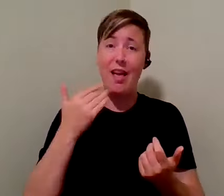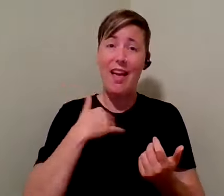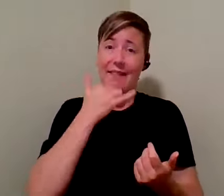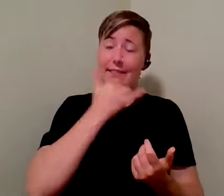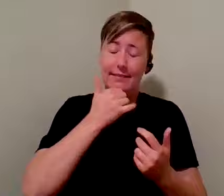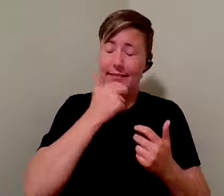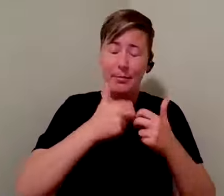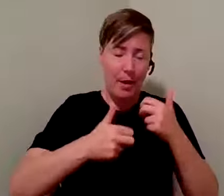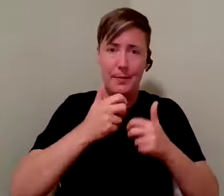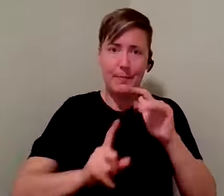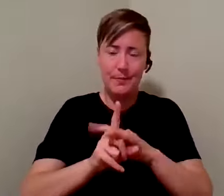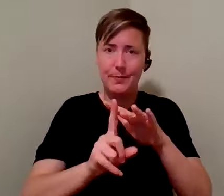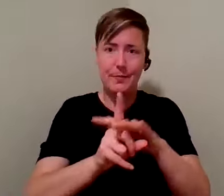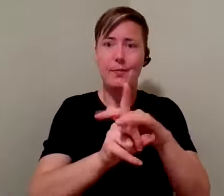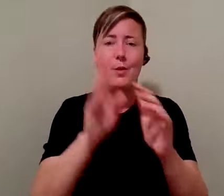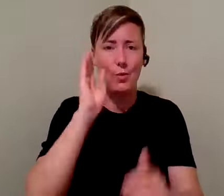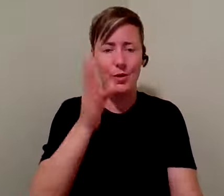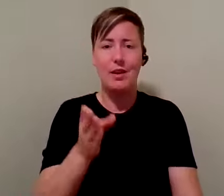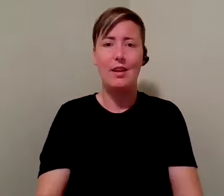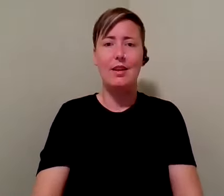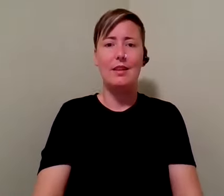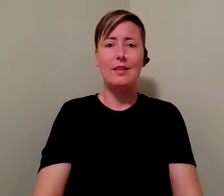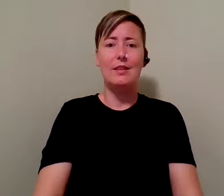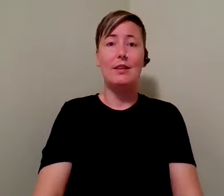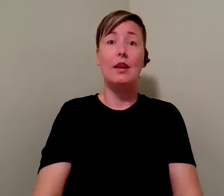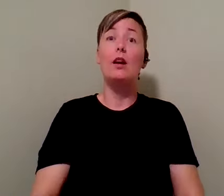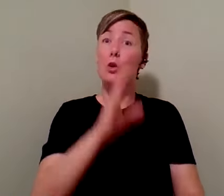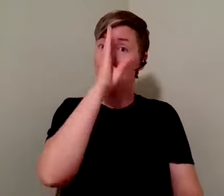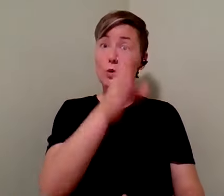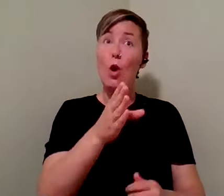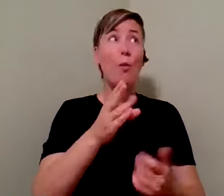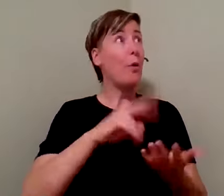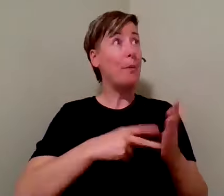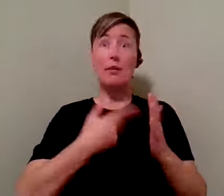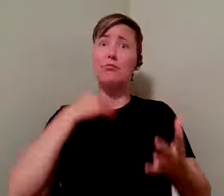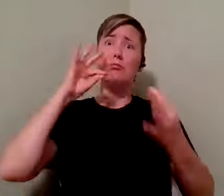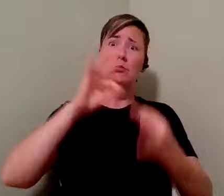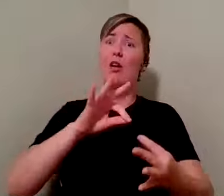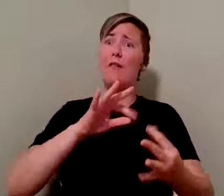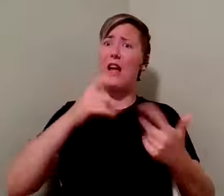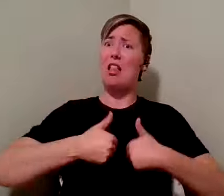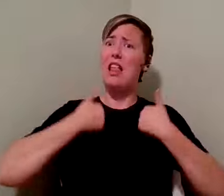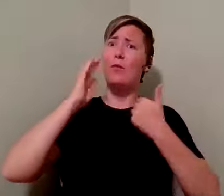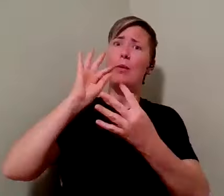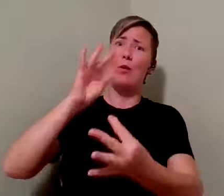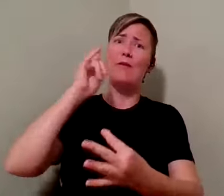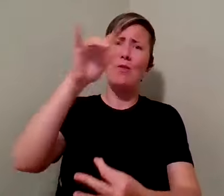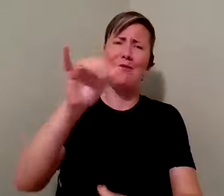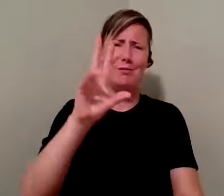just because I got sober doesn't mean I'm immune from life on life's terms. Life is going to happen, but now I have the tools